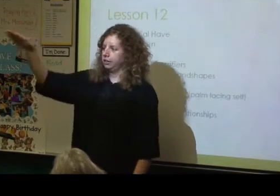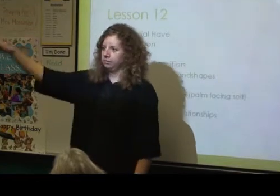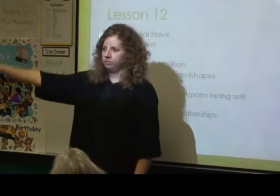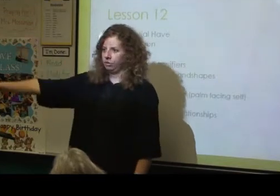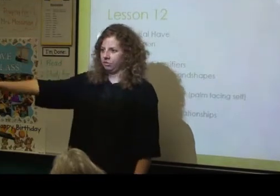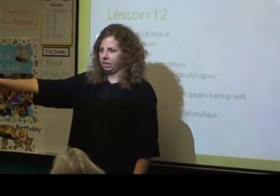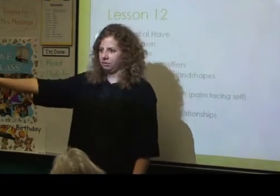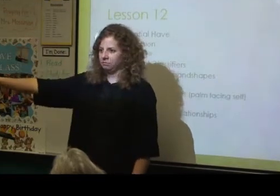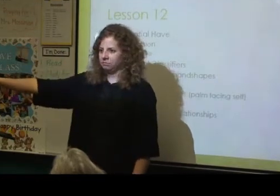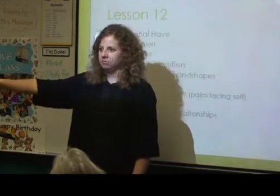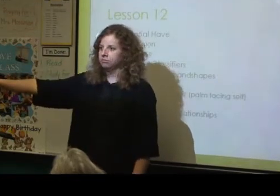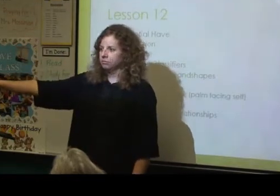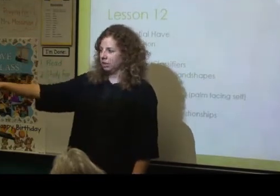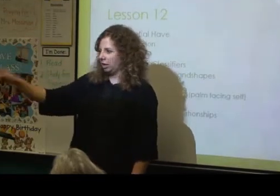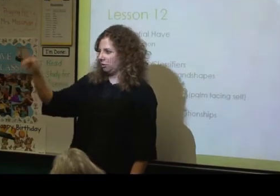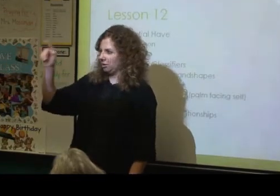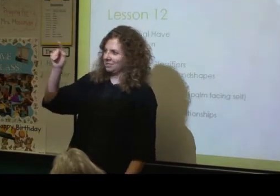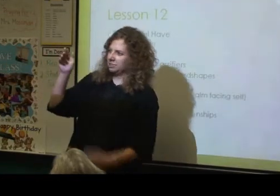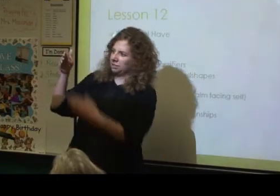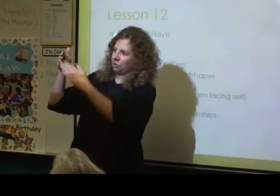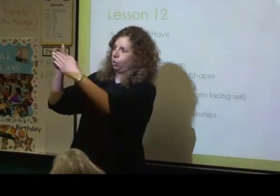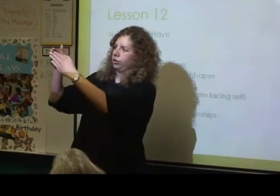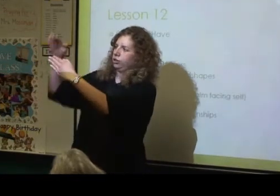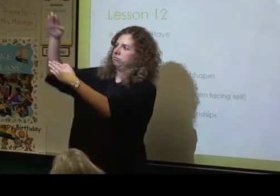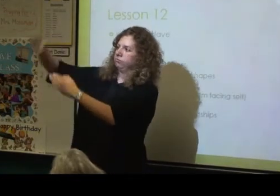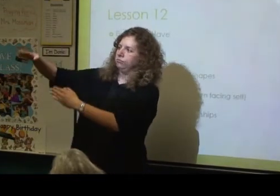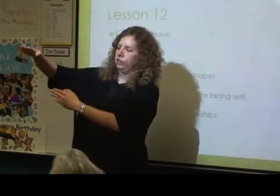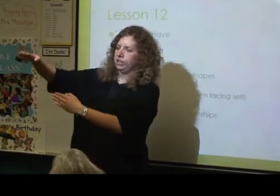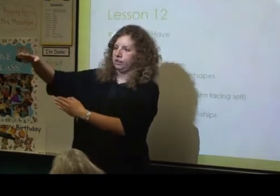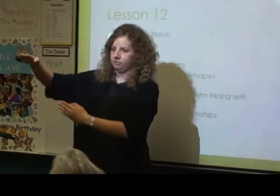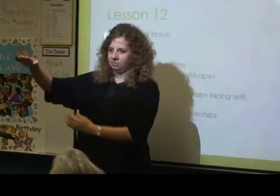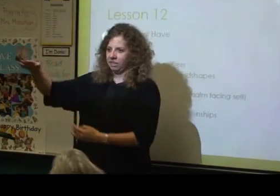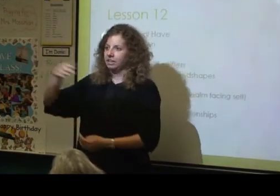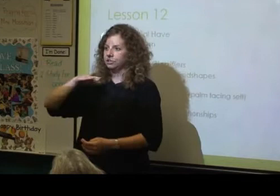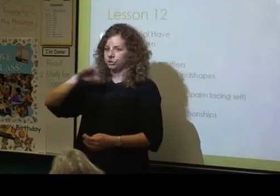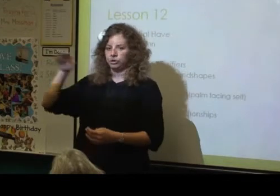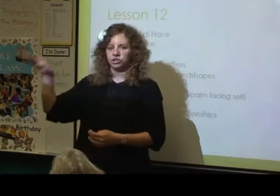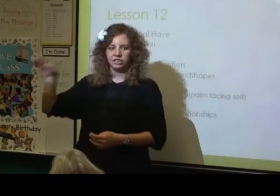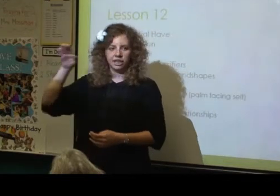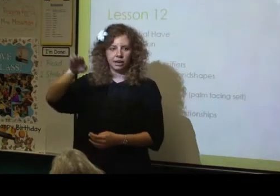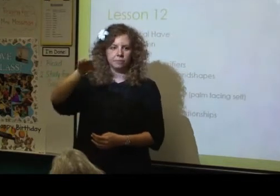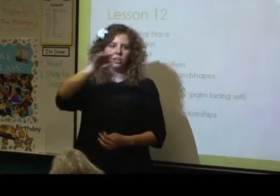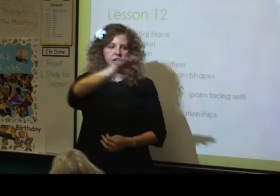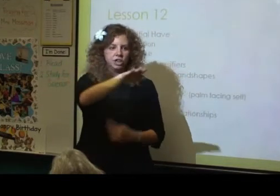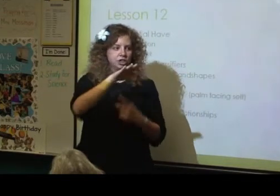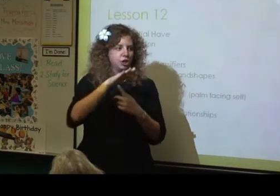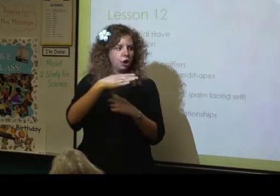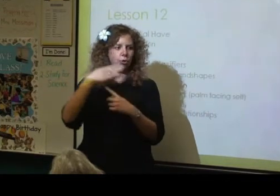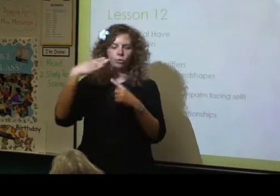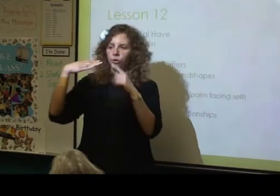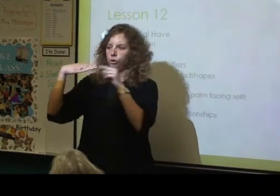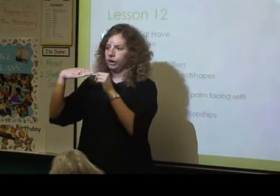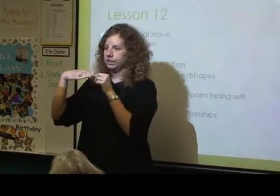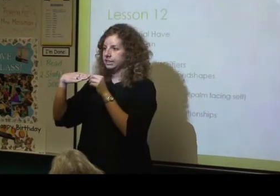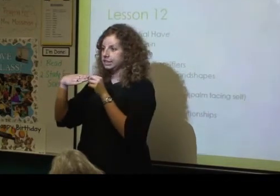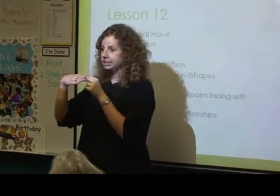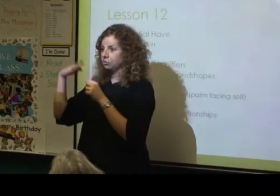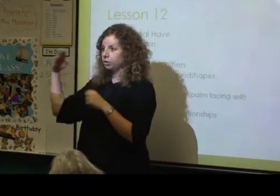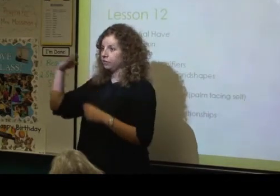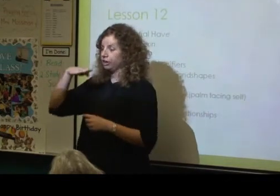it over there? Okay, or it's in the corner right there. Okay, so you can just set up and show where this is, and whatever I